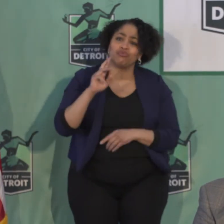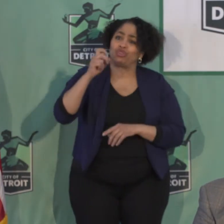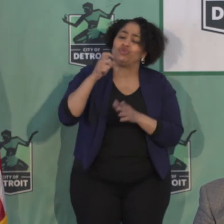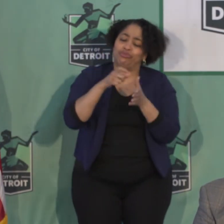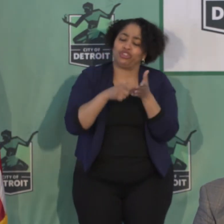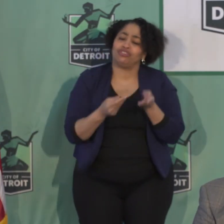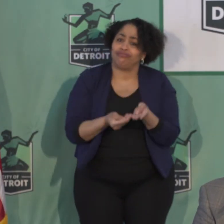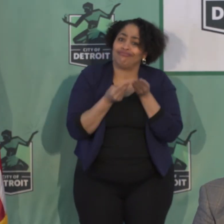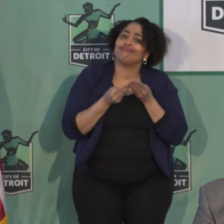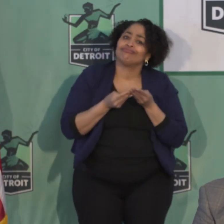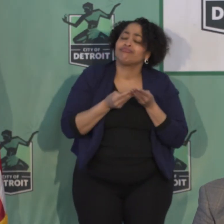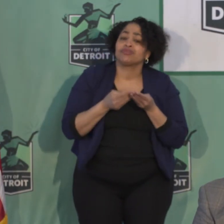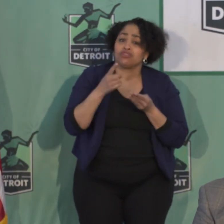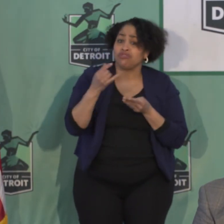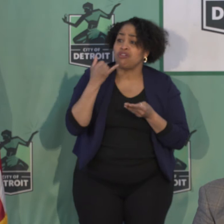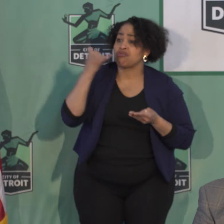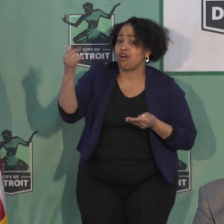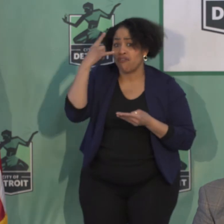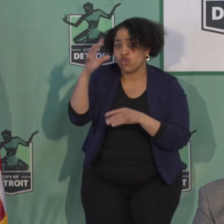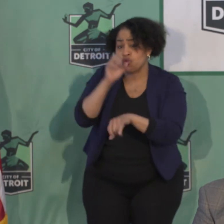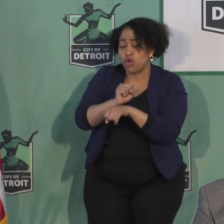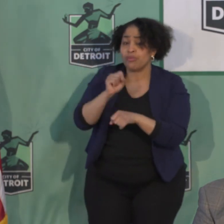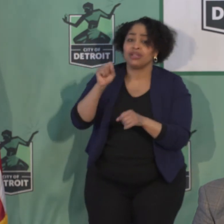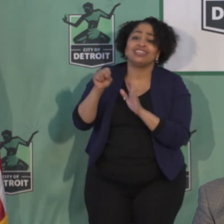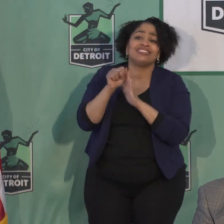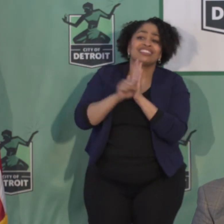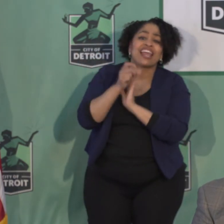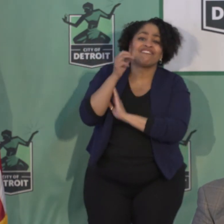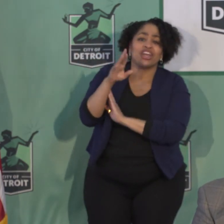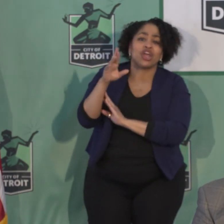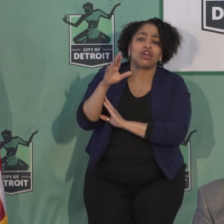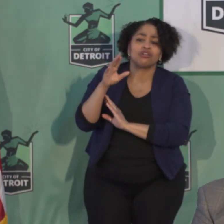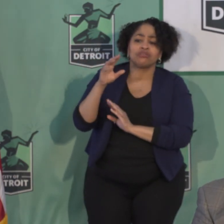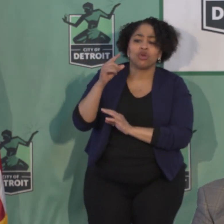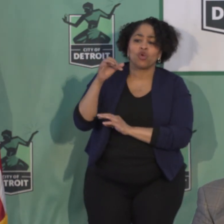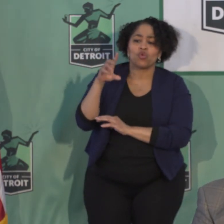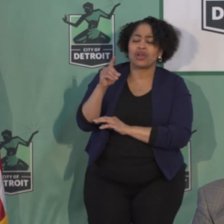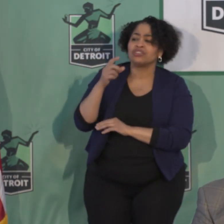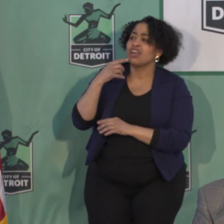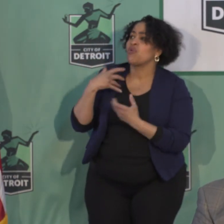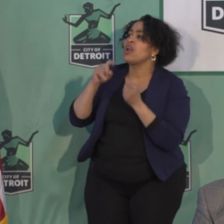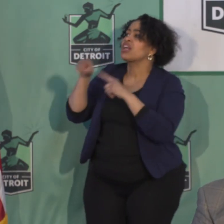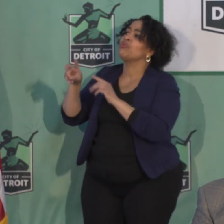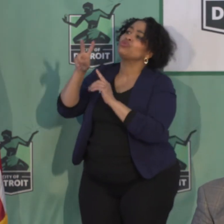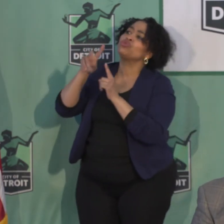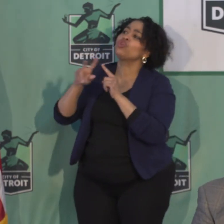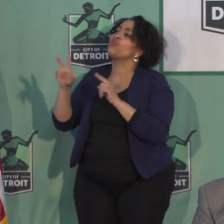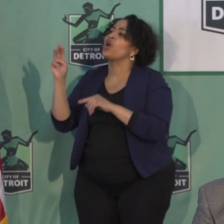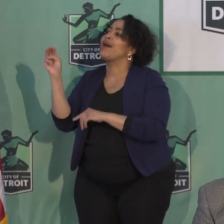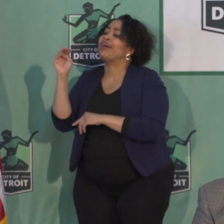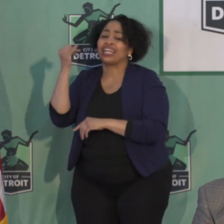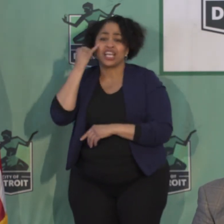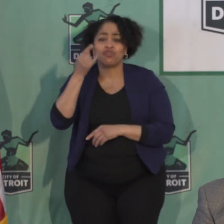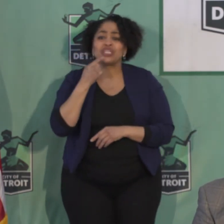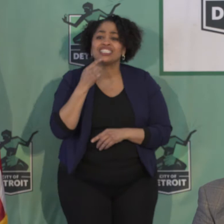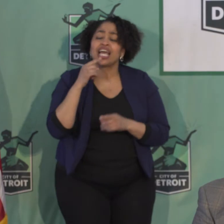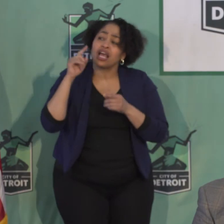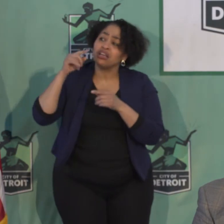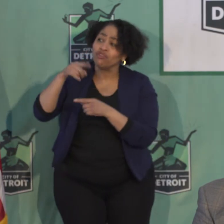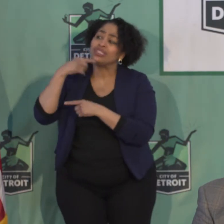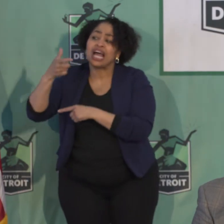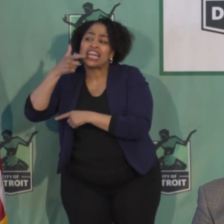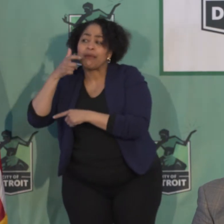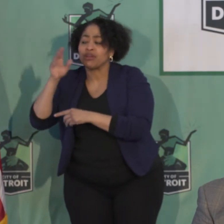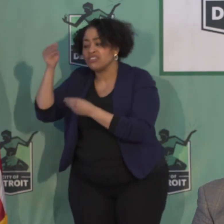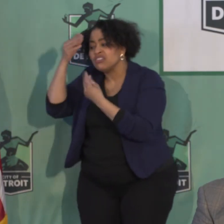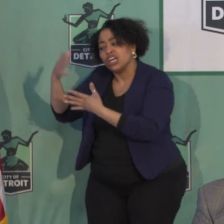call to get your appointment to the fairgrounds and you say, I want to come 2 to 3 on Monday, if you say to that